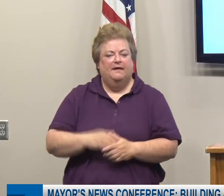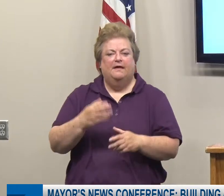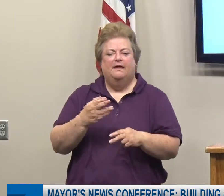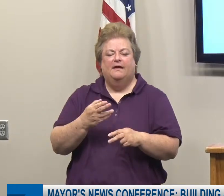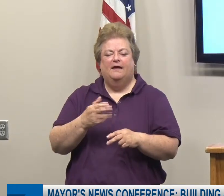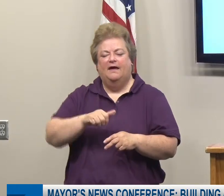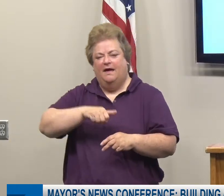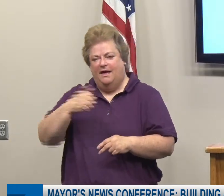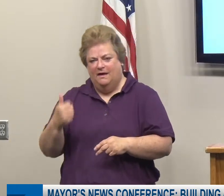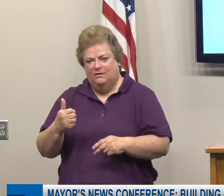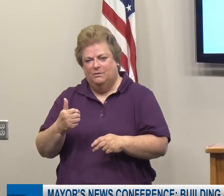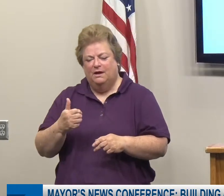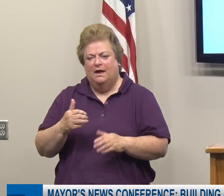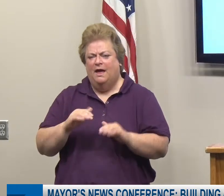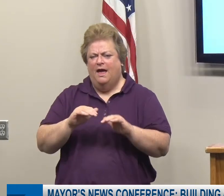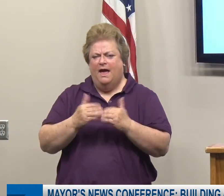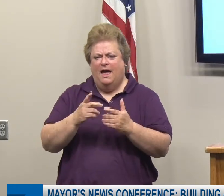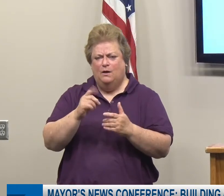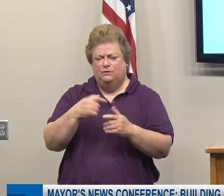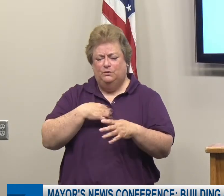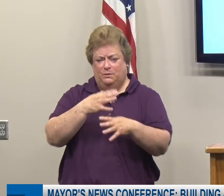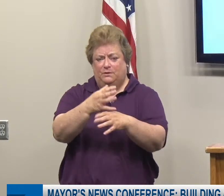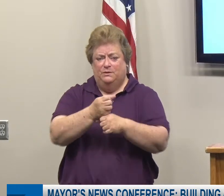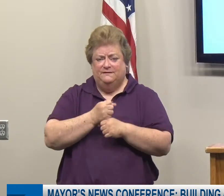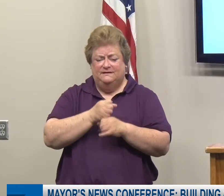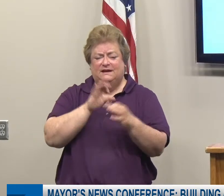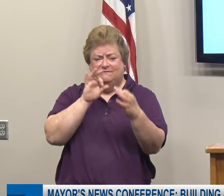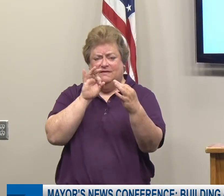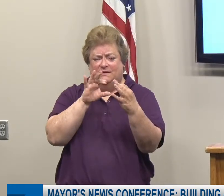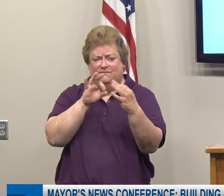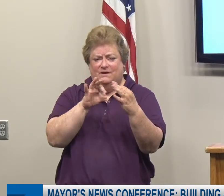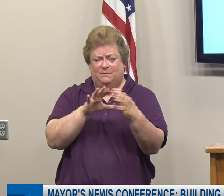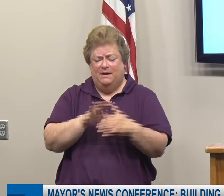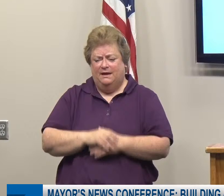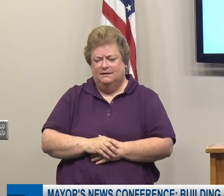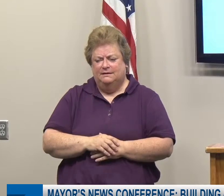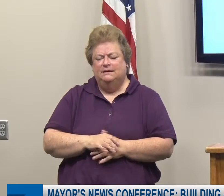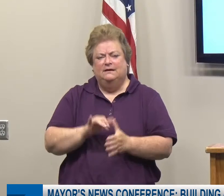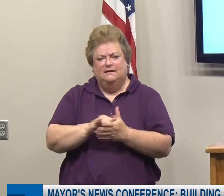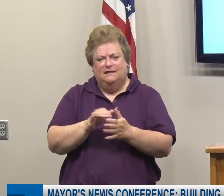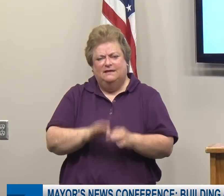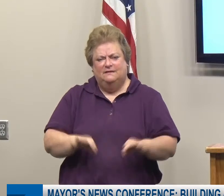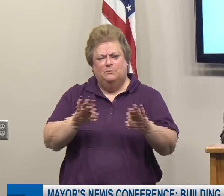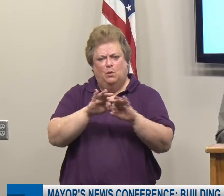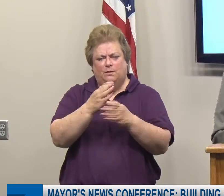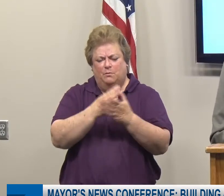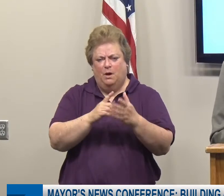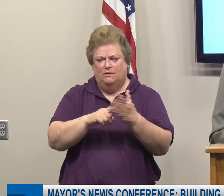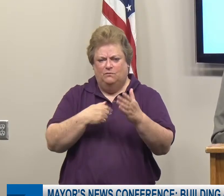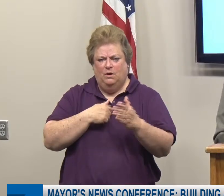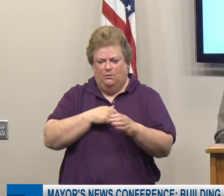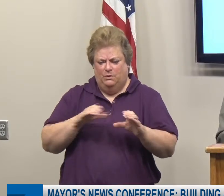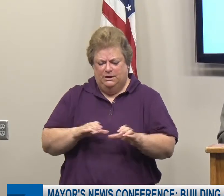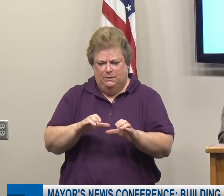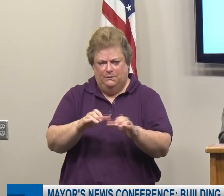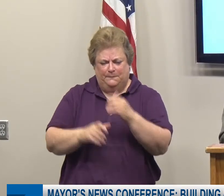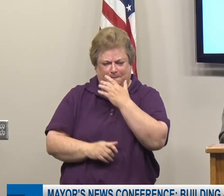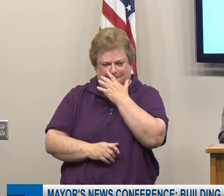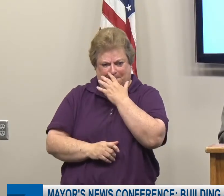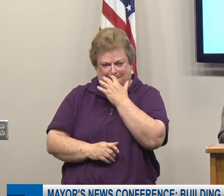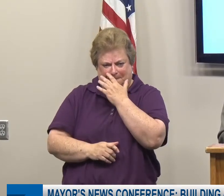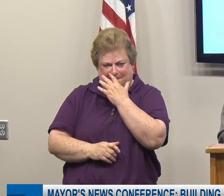Additional ways, how do we receive feedback? And that is an important component of what we do.